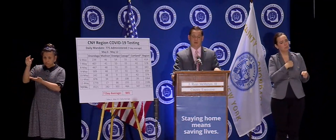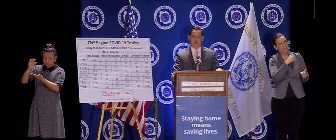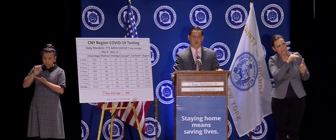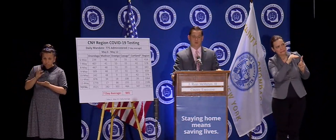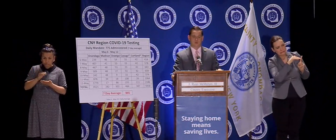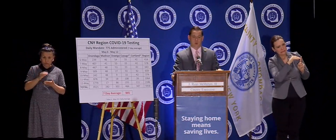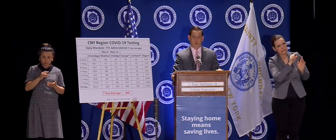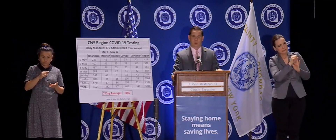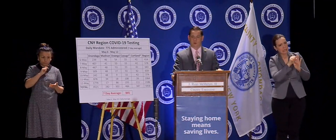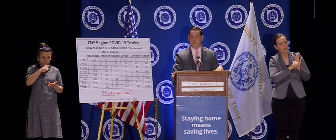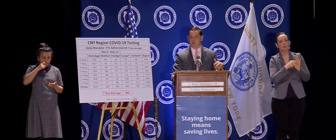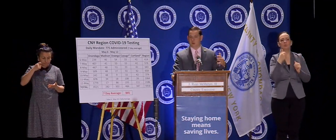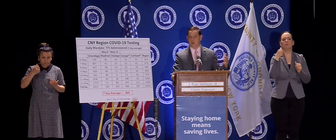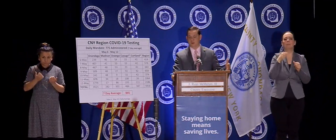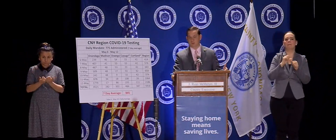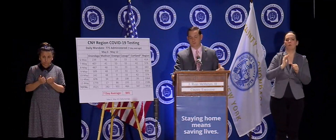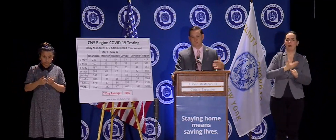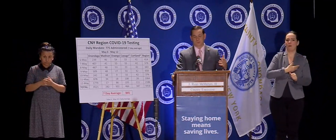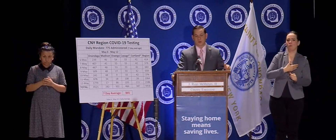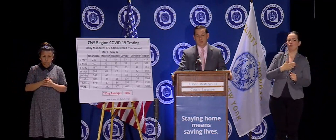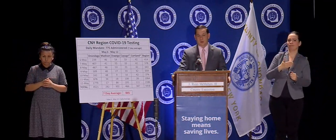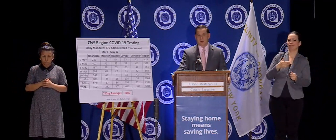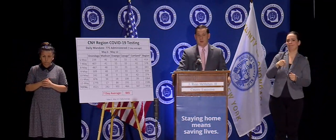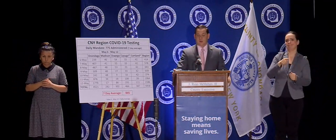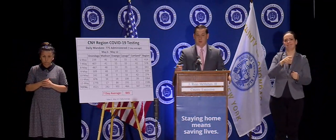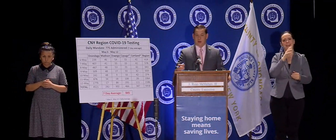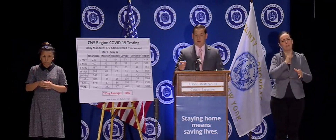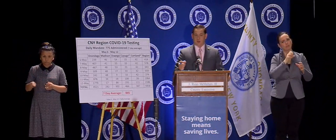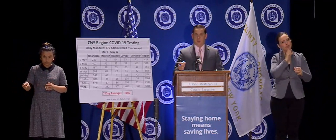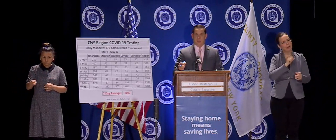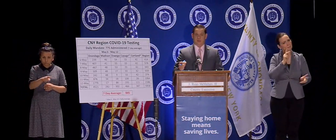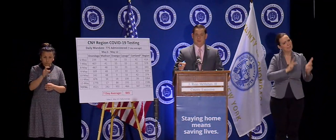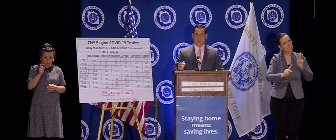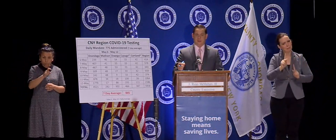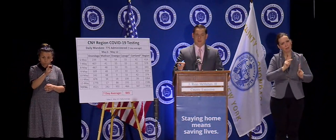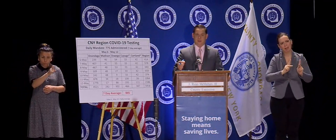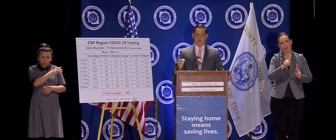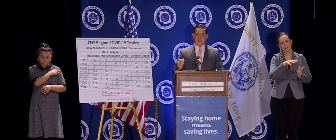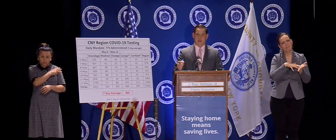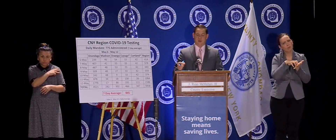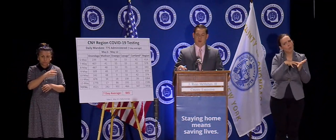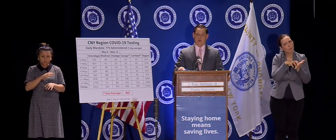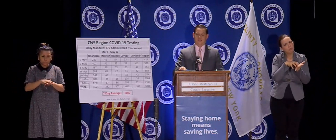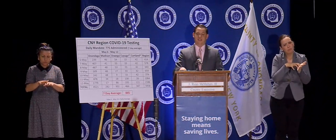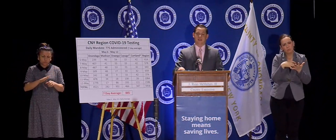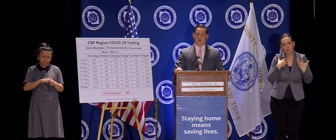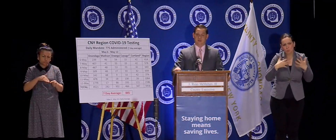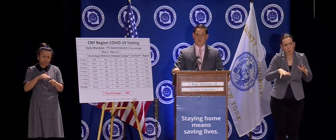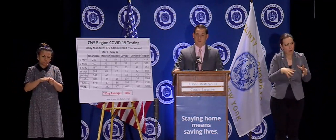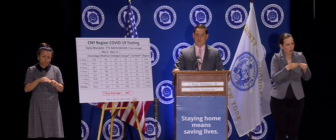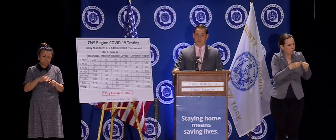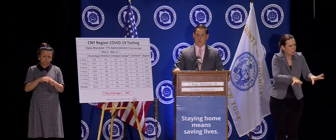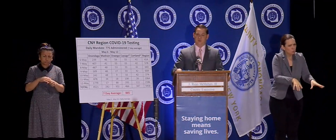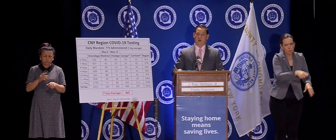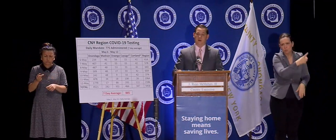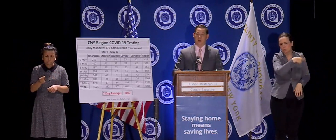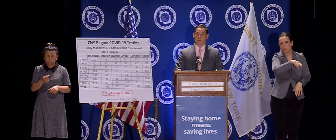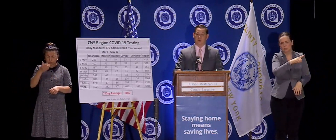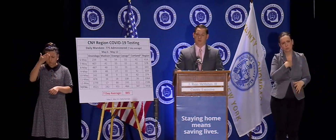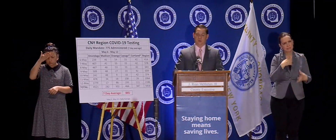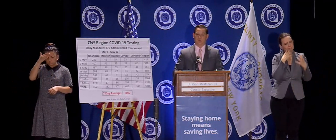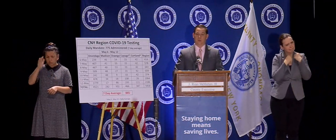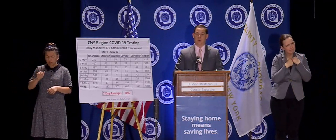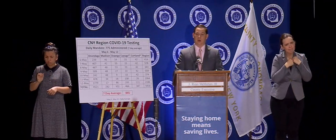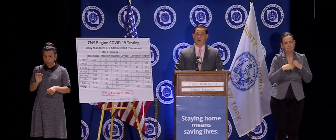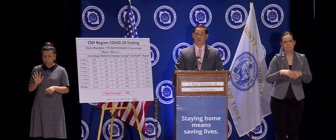remember, our communities vulnerable are in these buildings. The regulatory agency is the state of New York. Assisted living facilities, which fall under